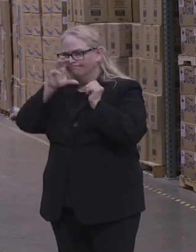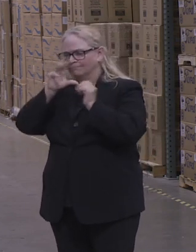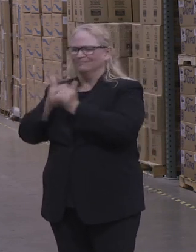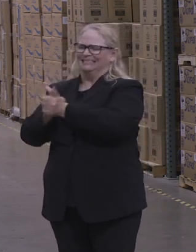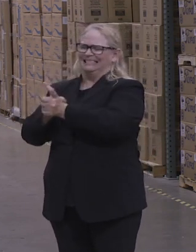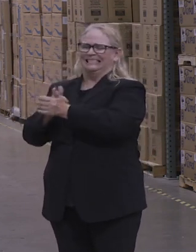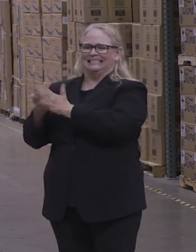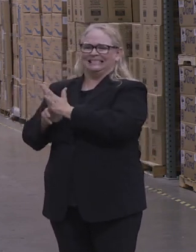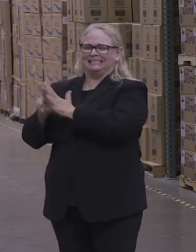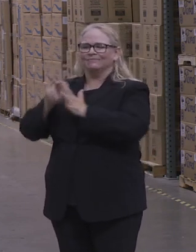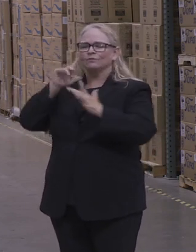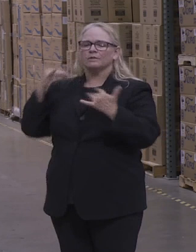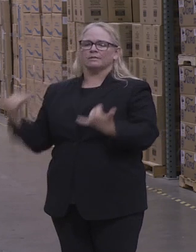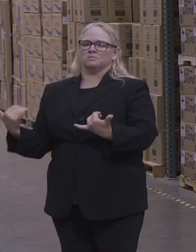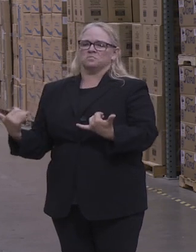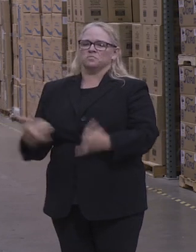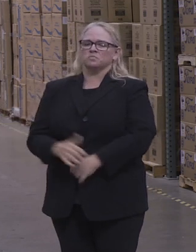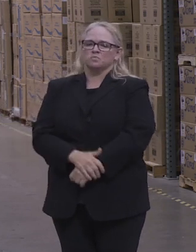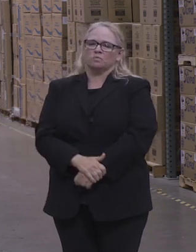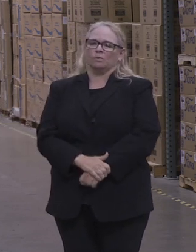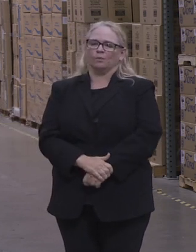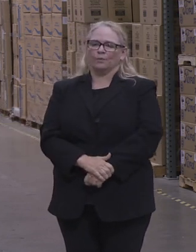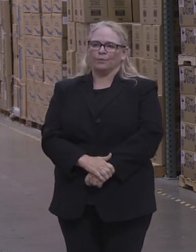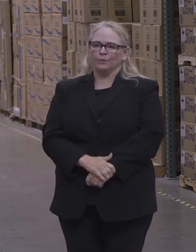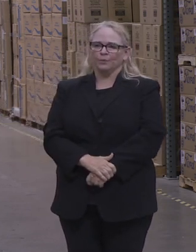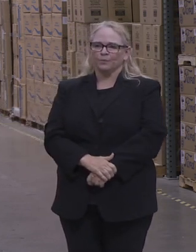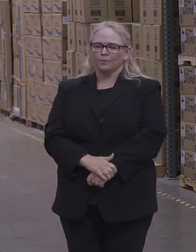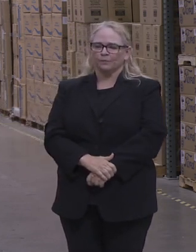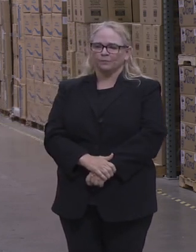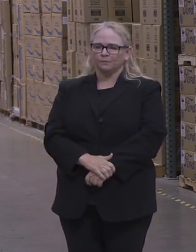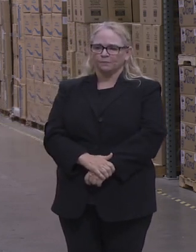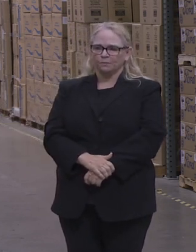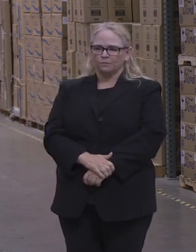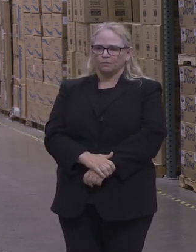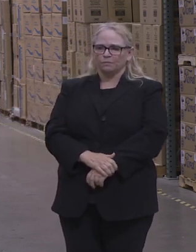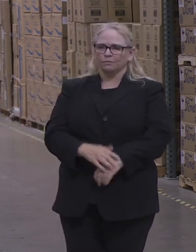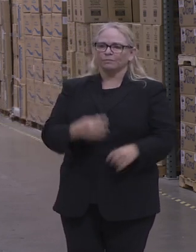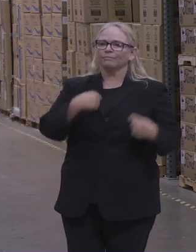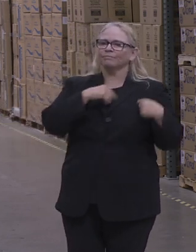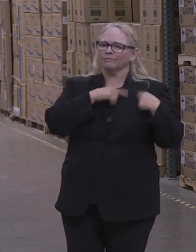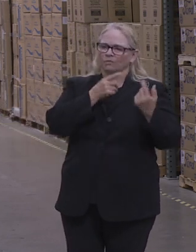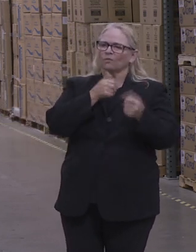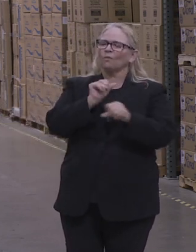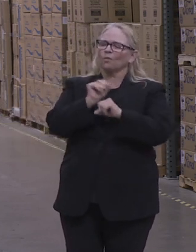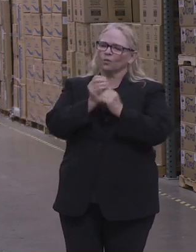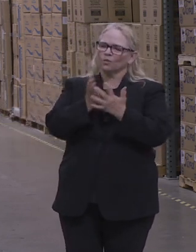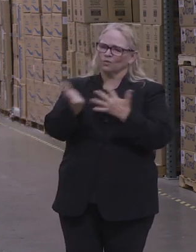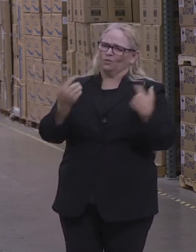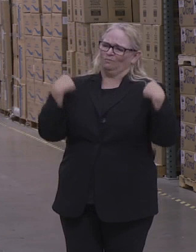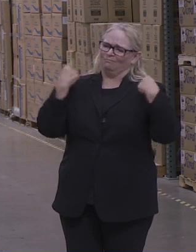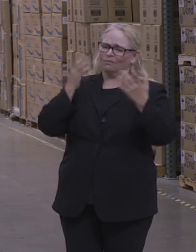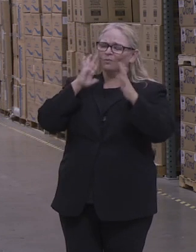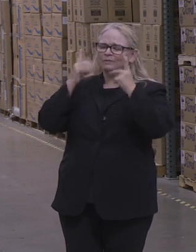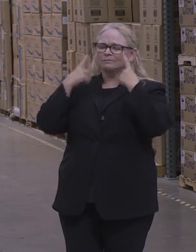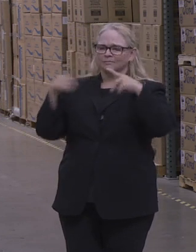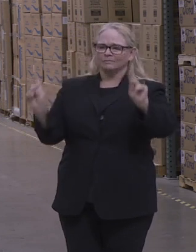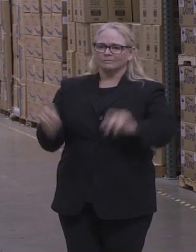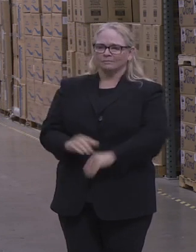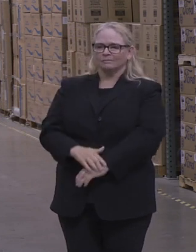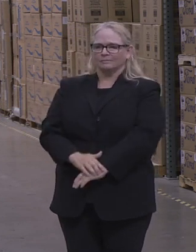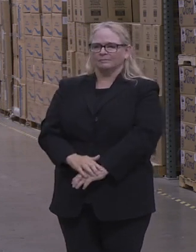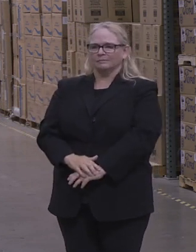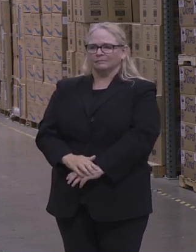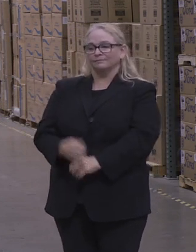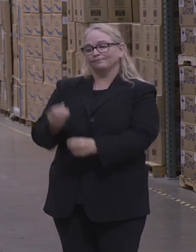done in the past, we will continue to do as we work through this moment and through the next few months, which are